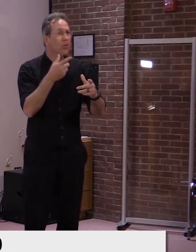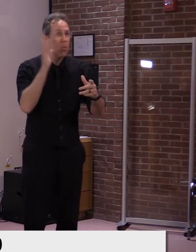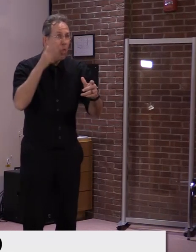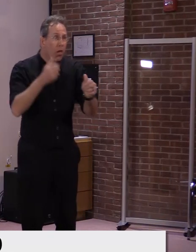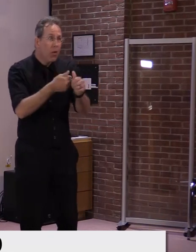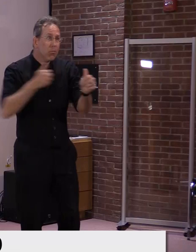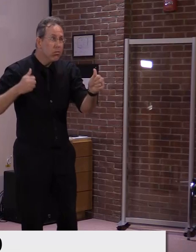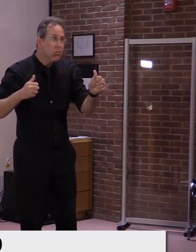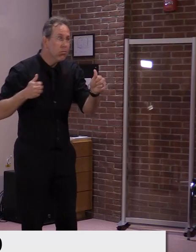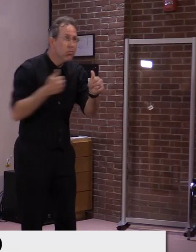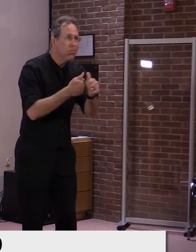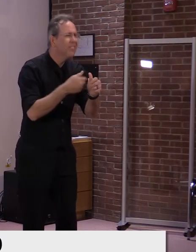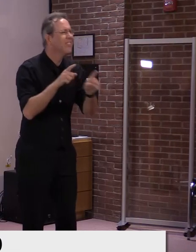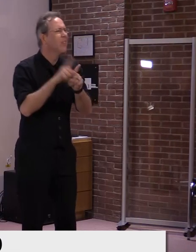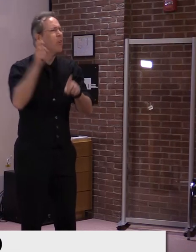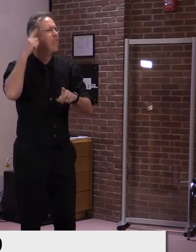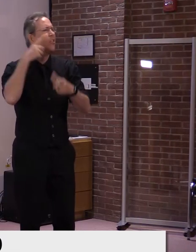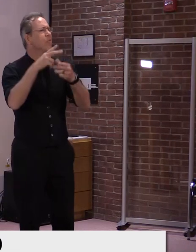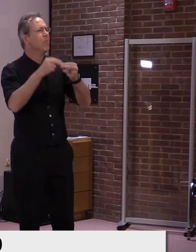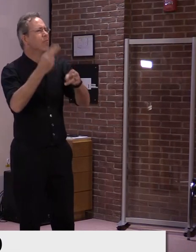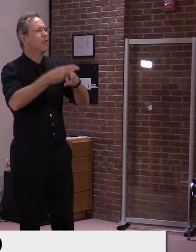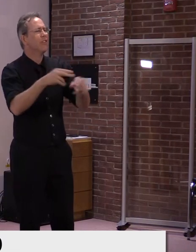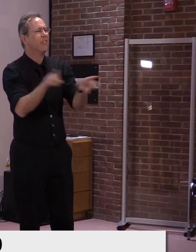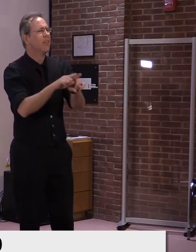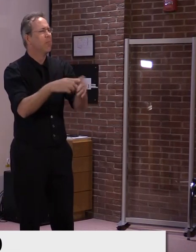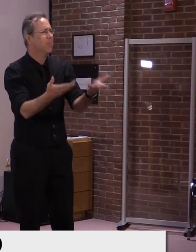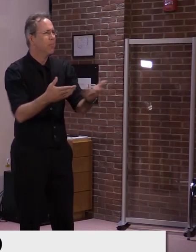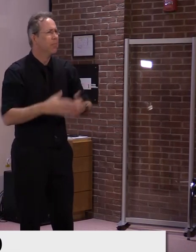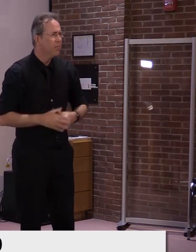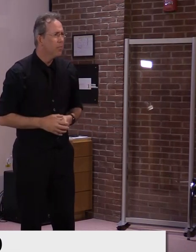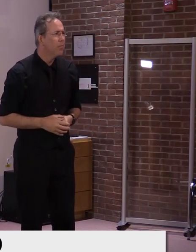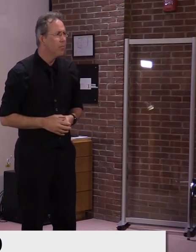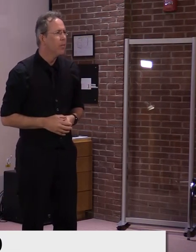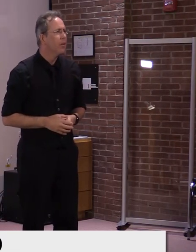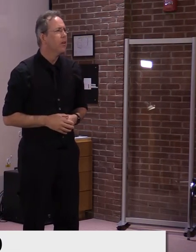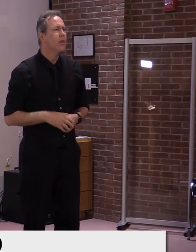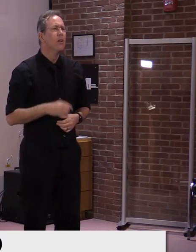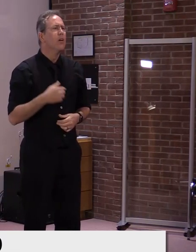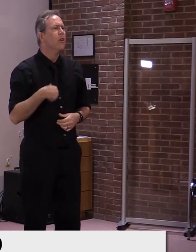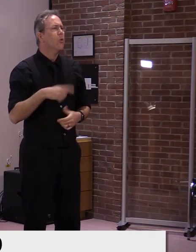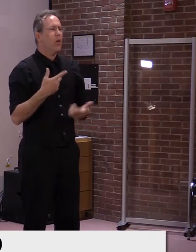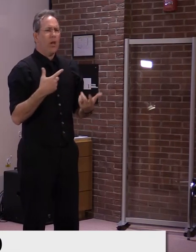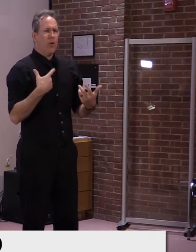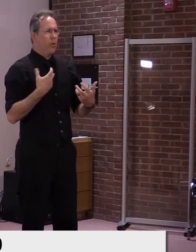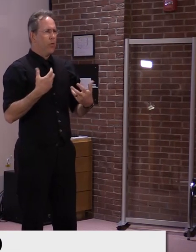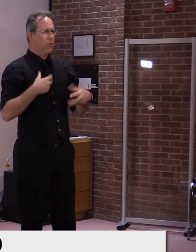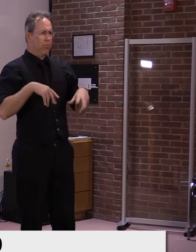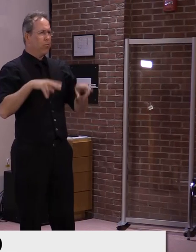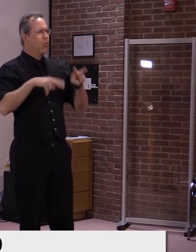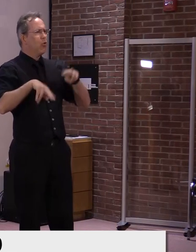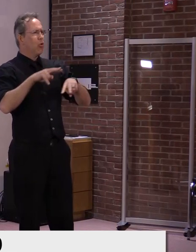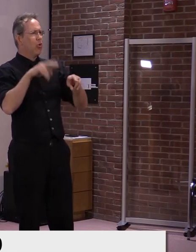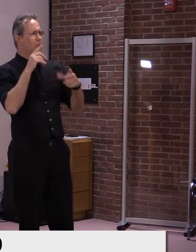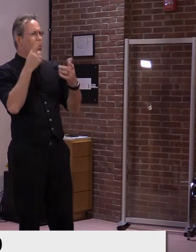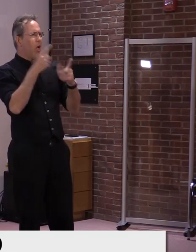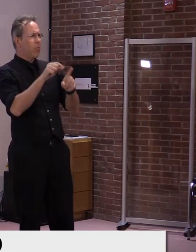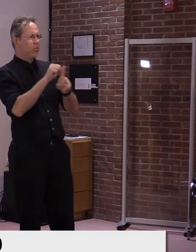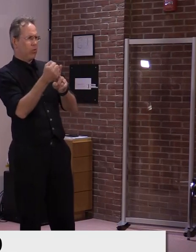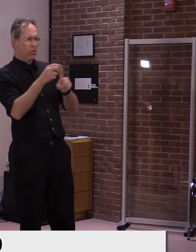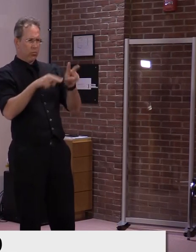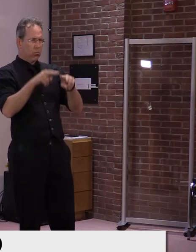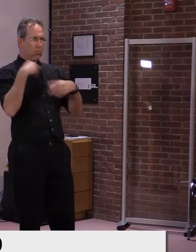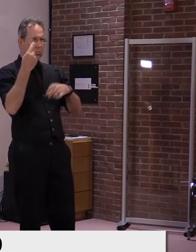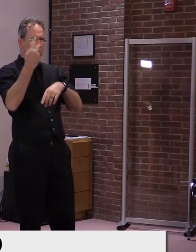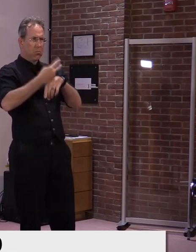We will, as I said in my remarks, we'll evaluate this for the next few days. If it's the next few days, I